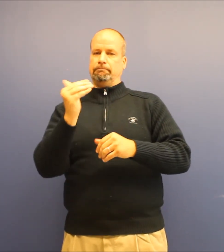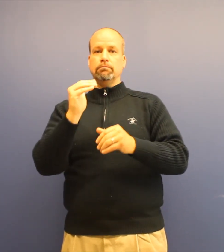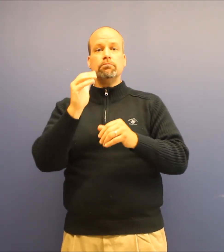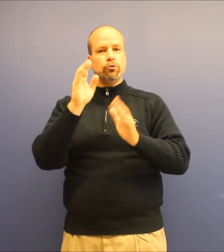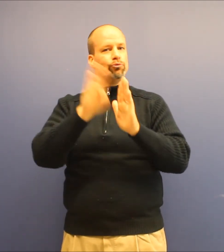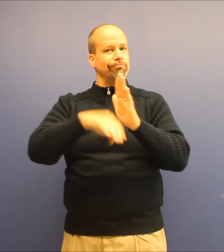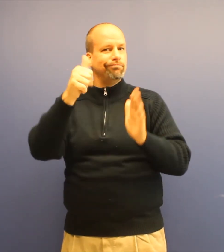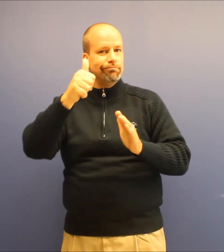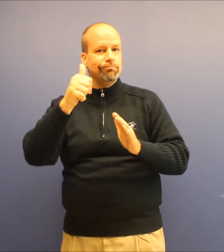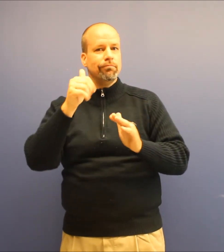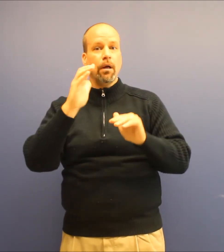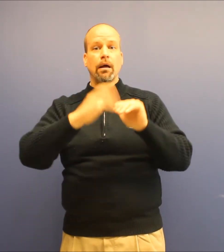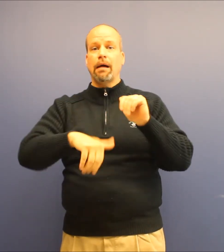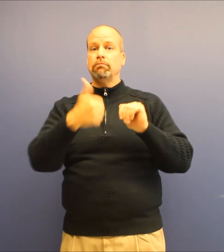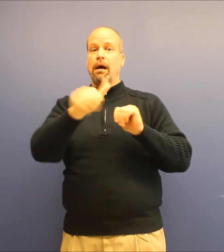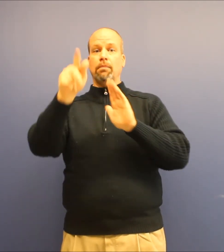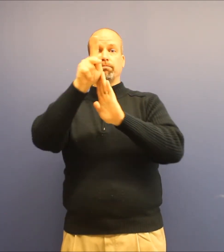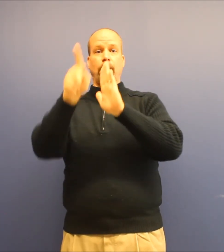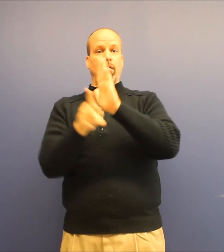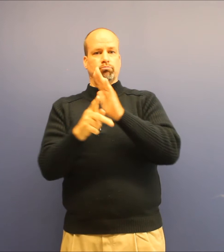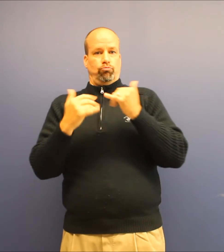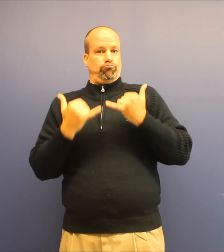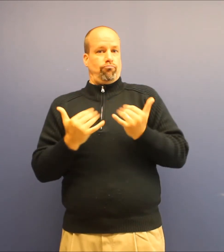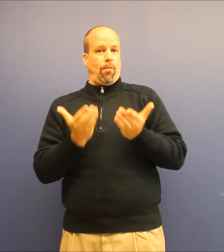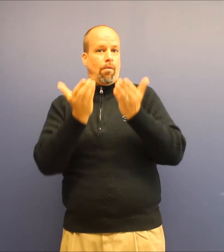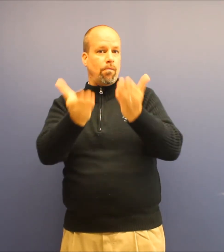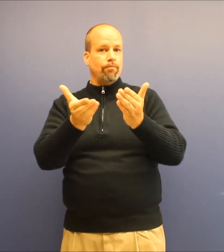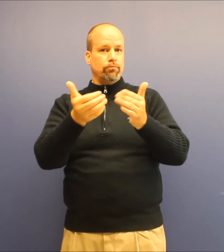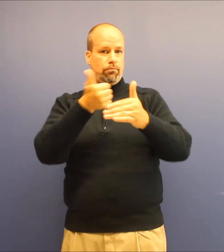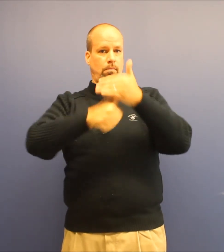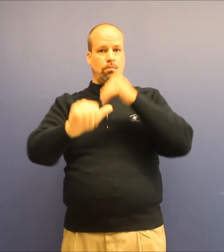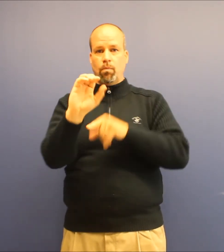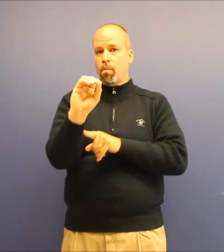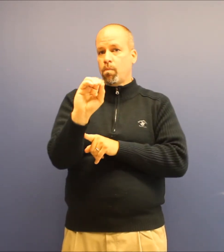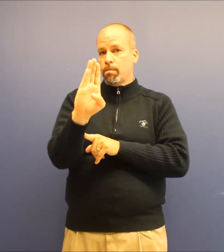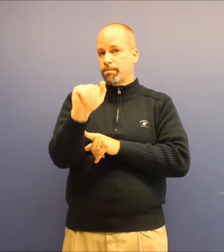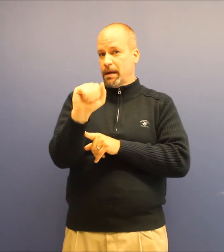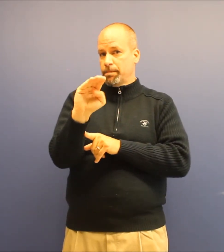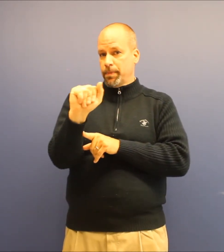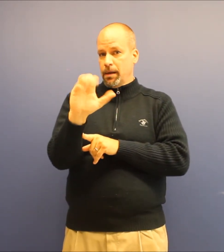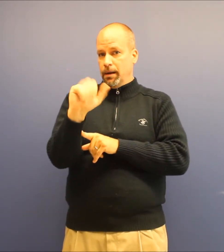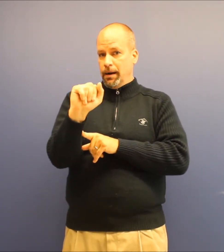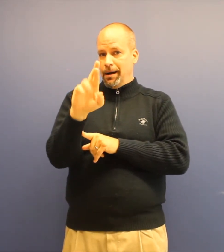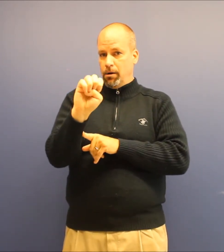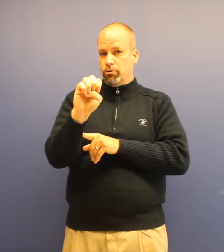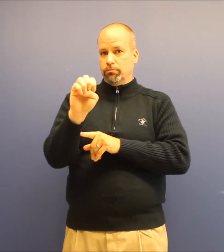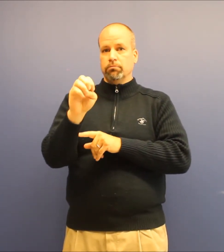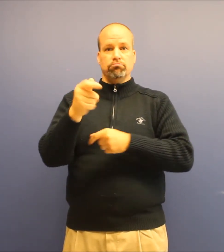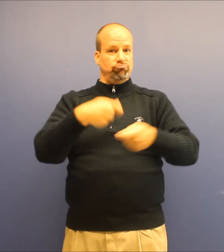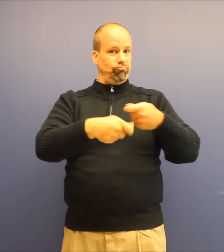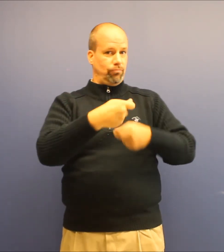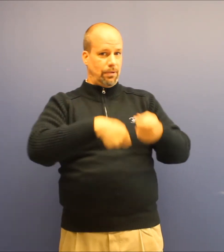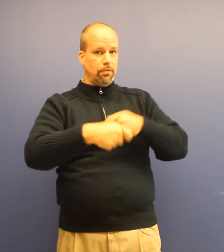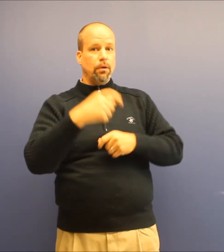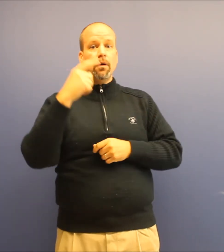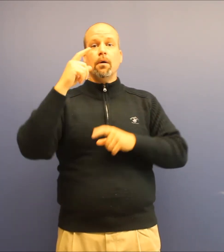those plans would very likely be cheaper than the policies currently offered on the Obamacare